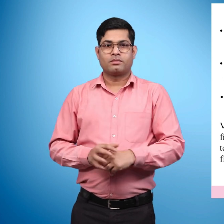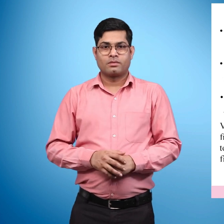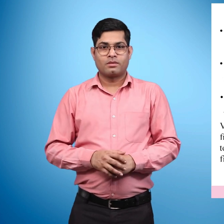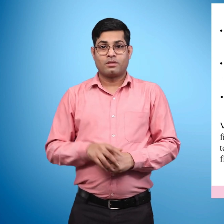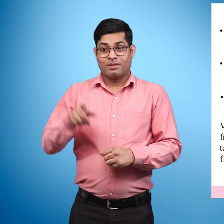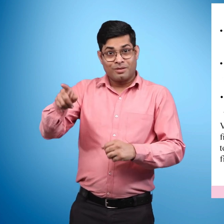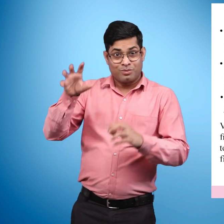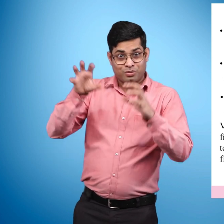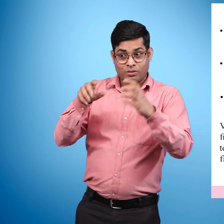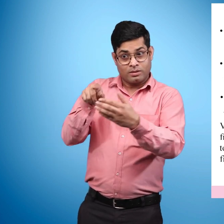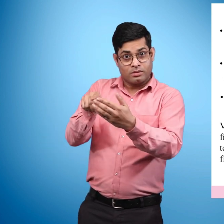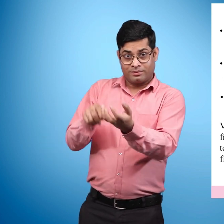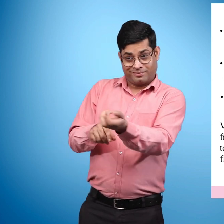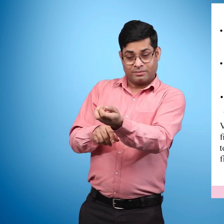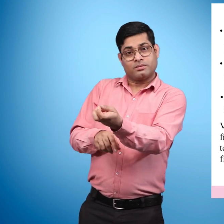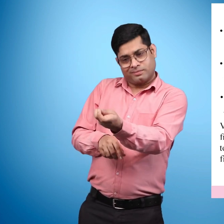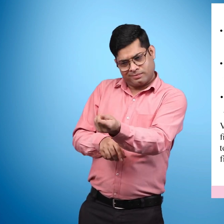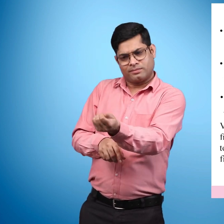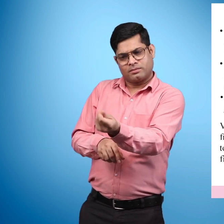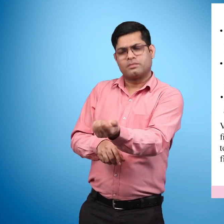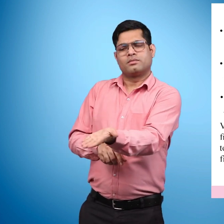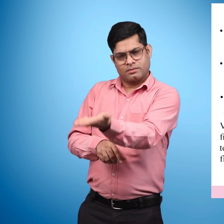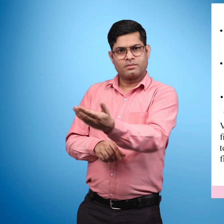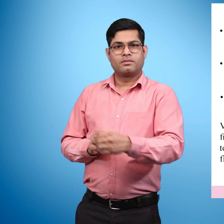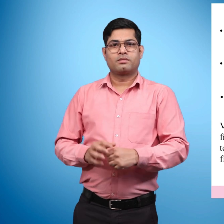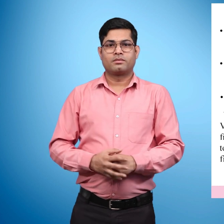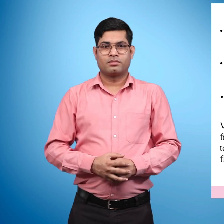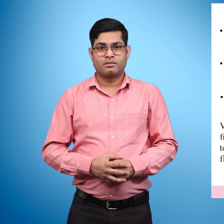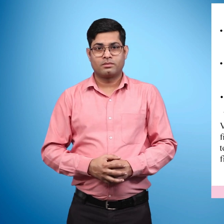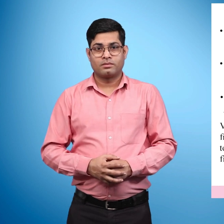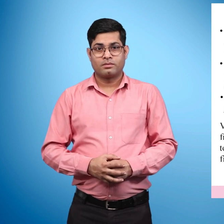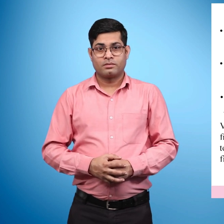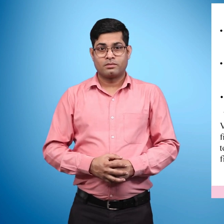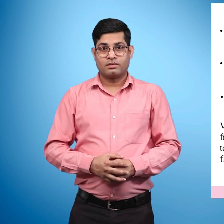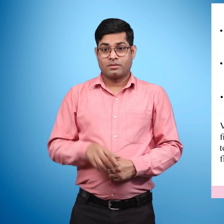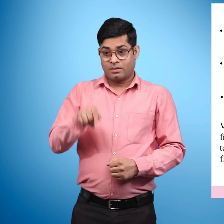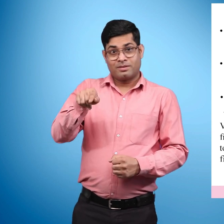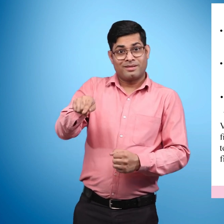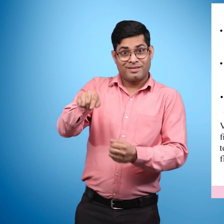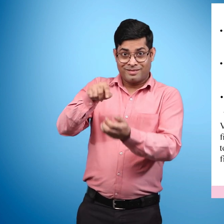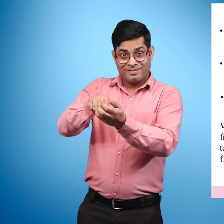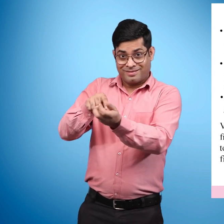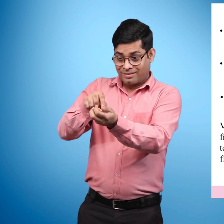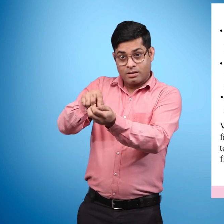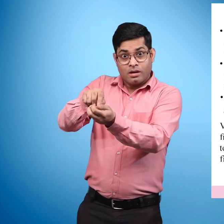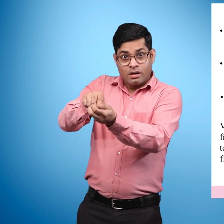"Take this," he offered it to the ghost, "and squeeze it hard. It is filled with fluid.